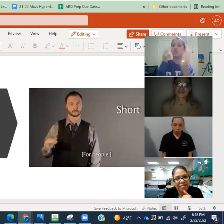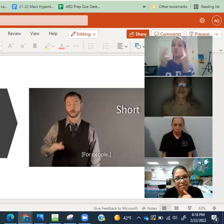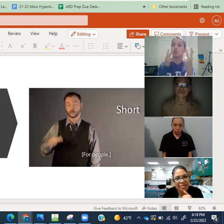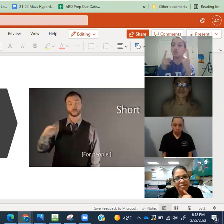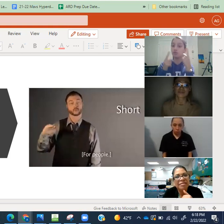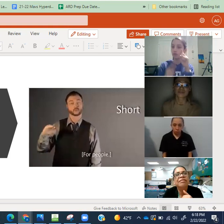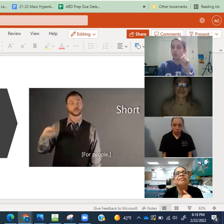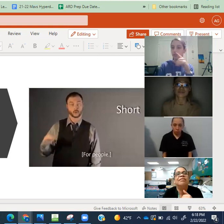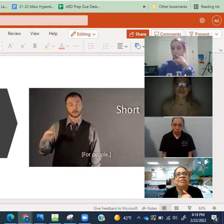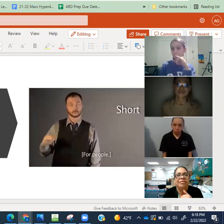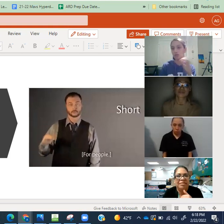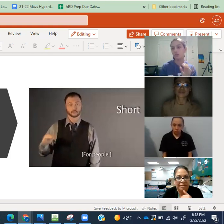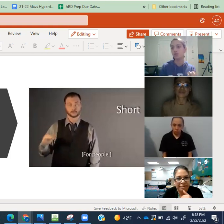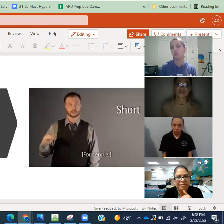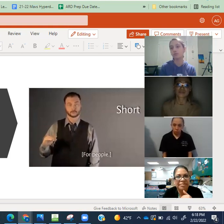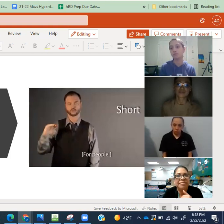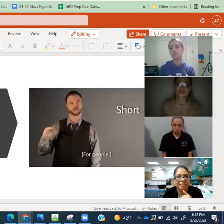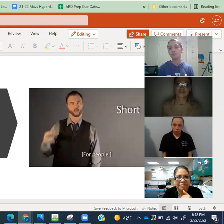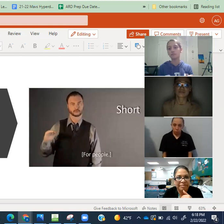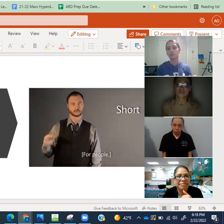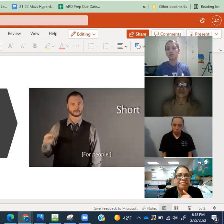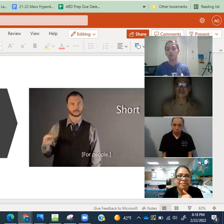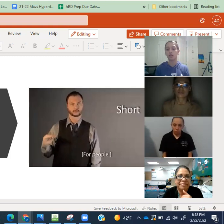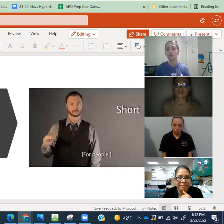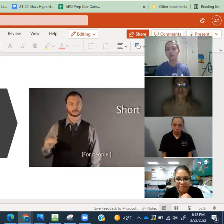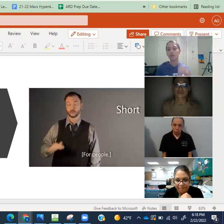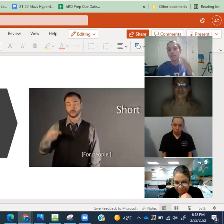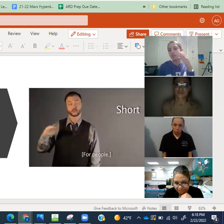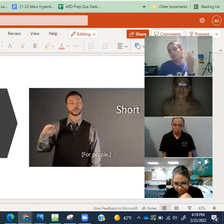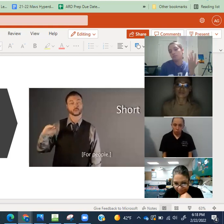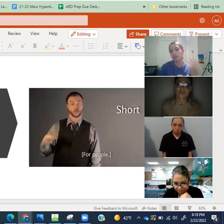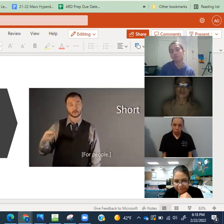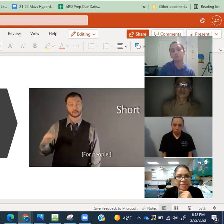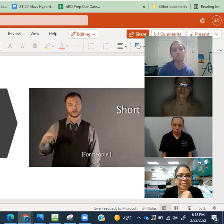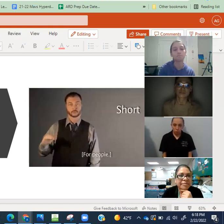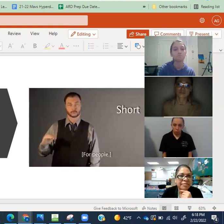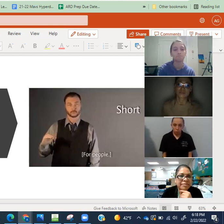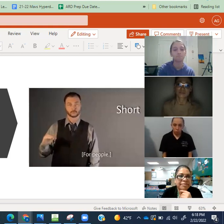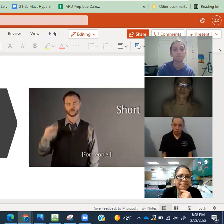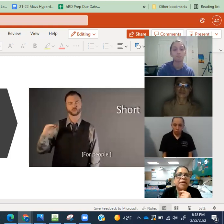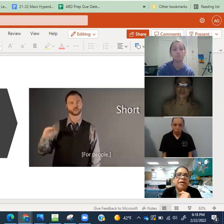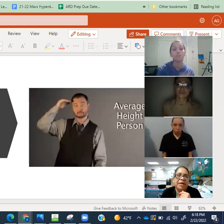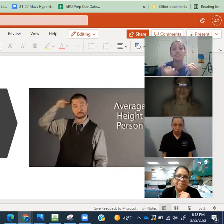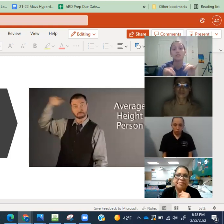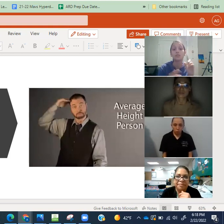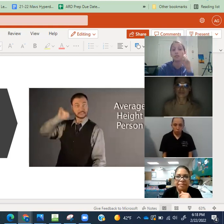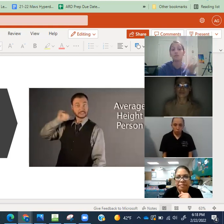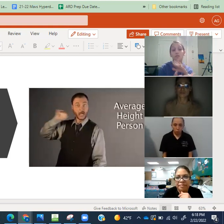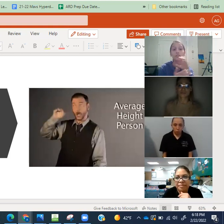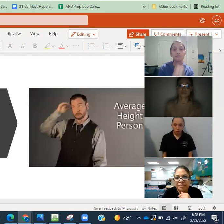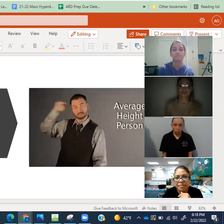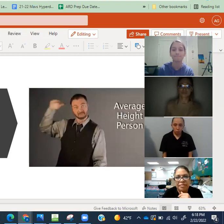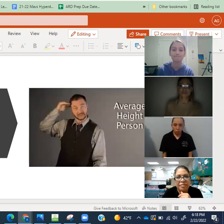it visual for the kids too. Yeah, so like yeah, Okay. it still